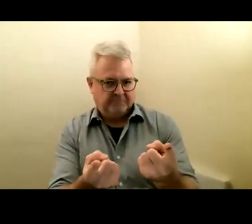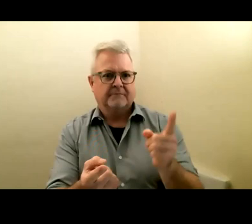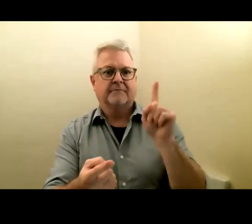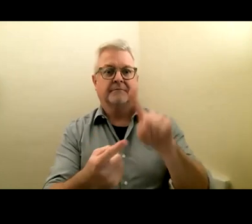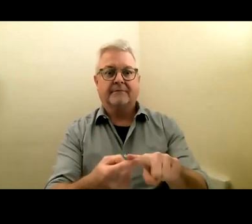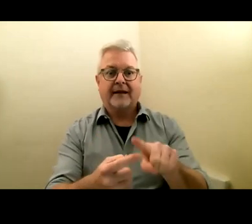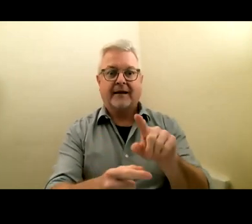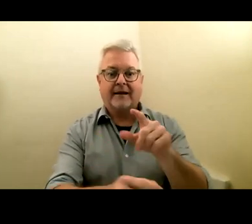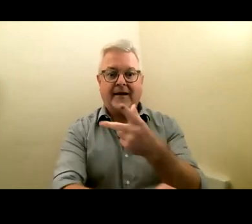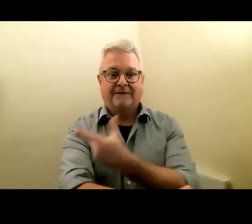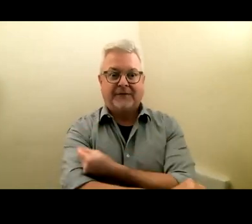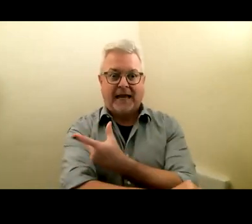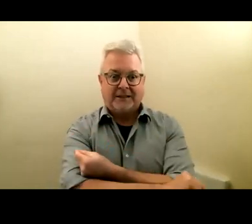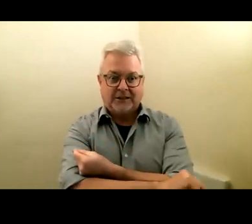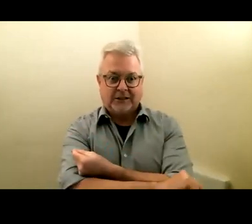office.